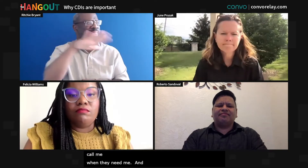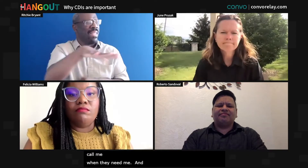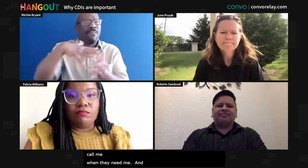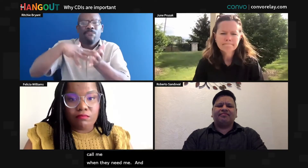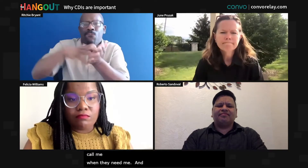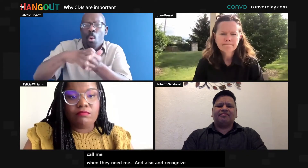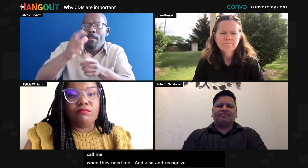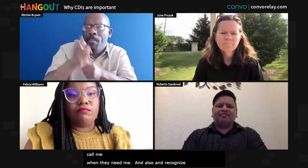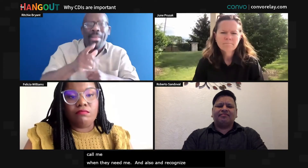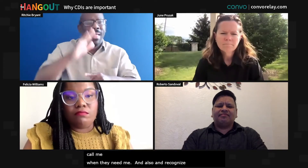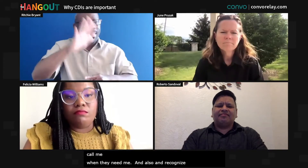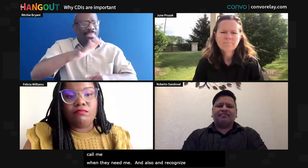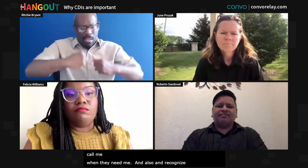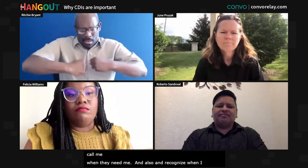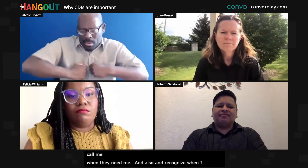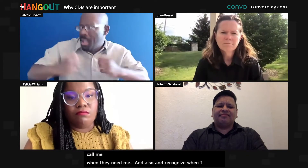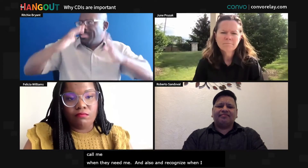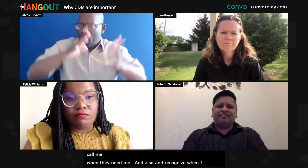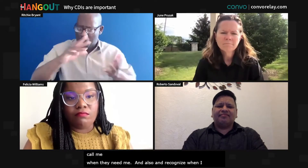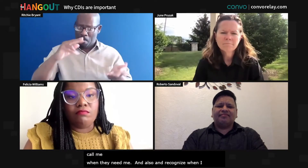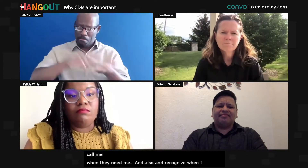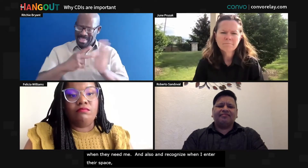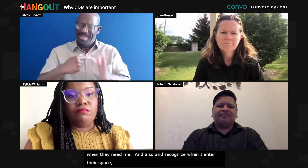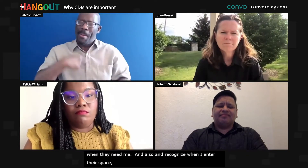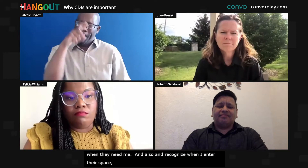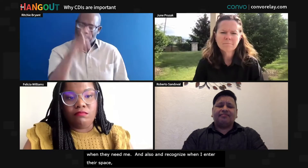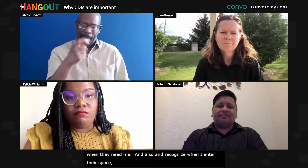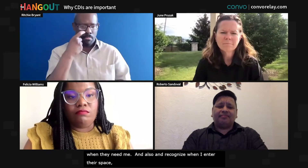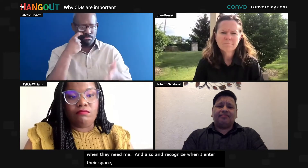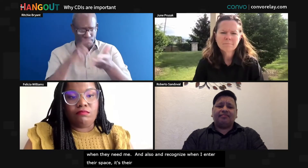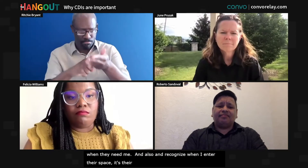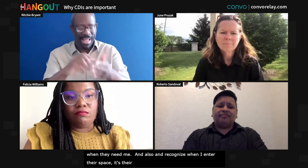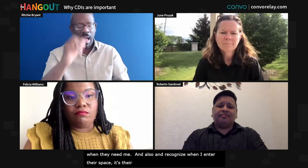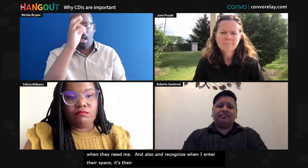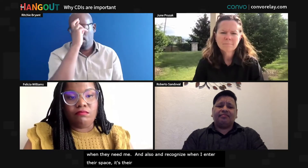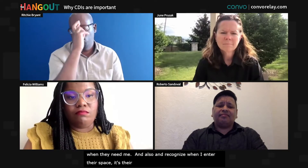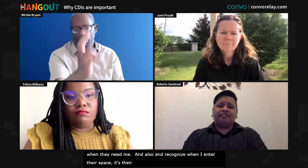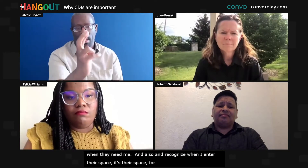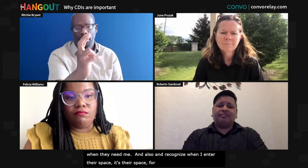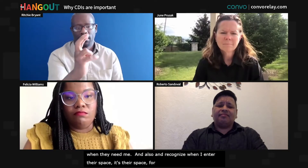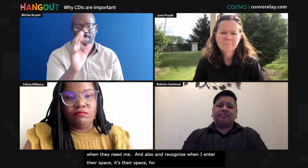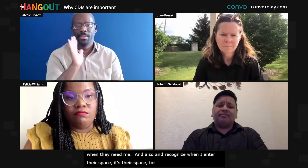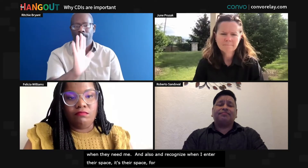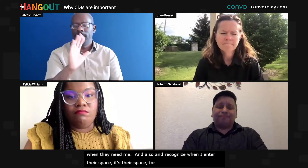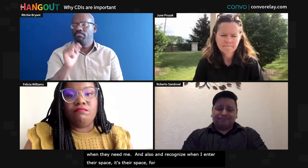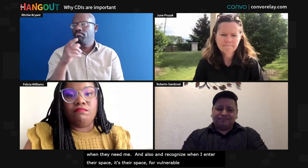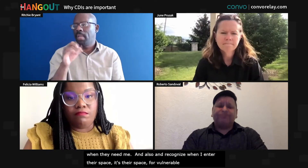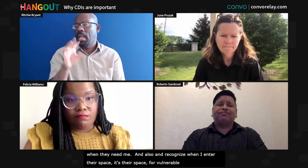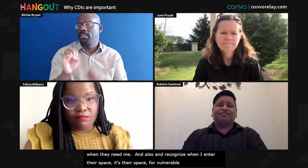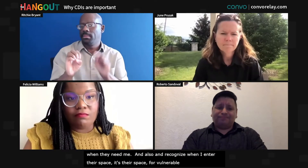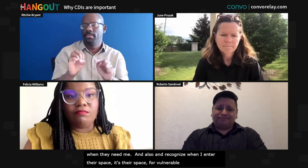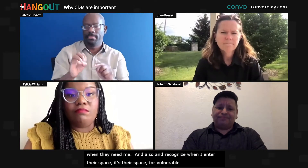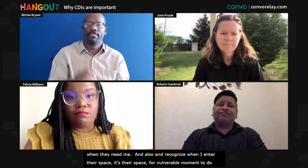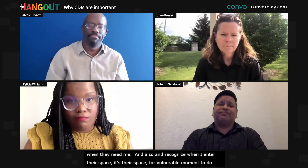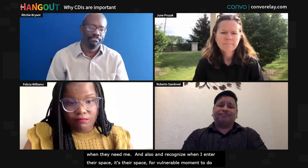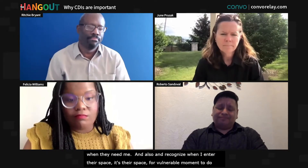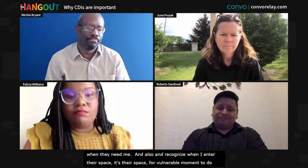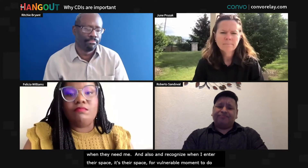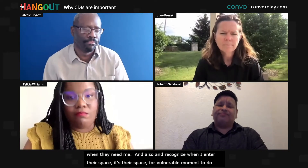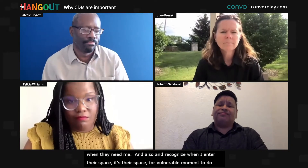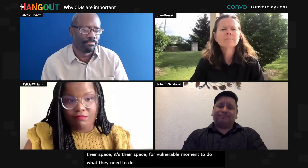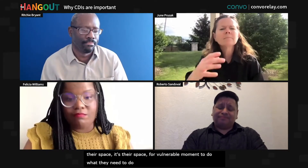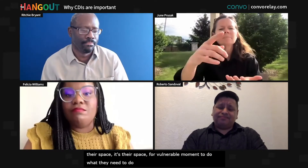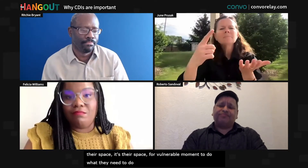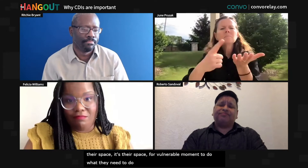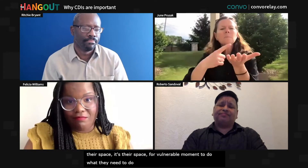their space, it's their space for a vulnerable moment to do what they need to do and make sure that I show that